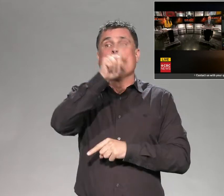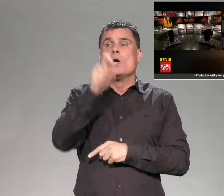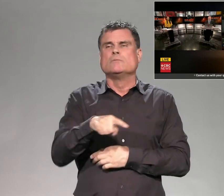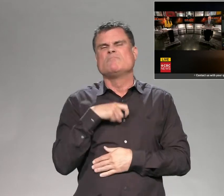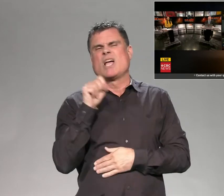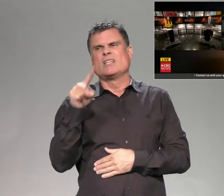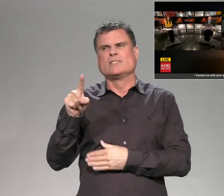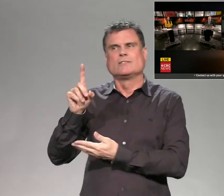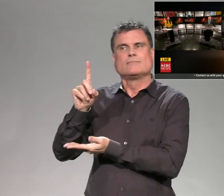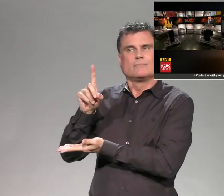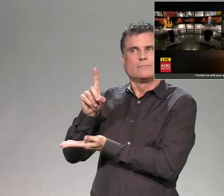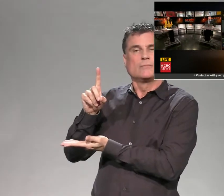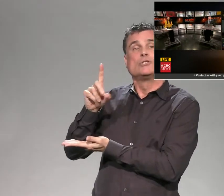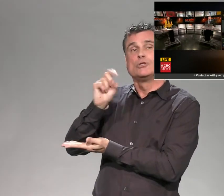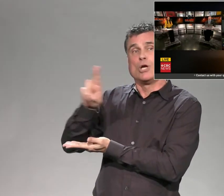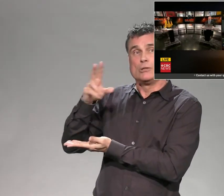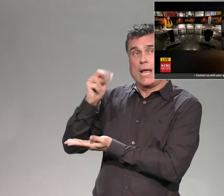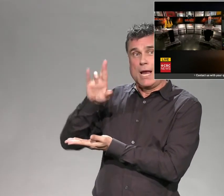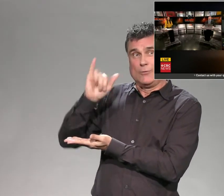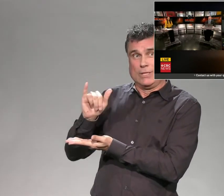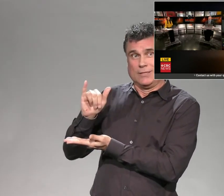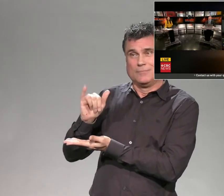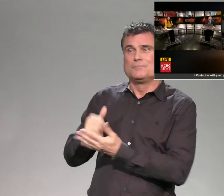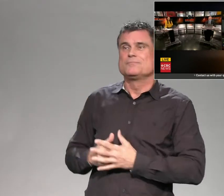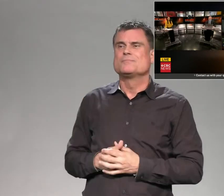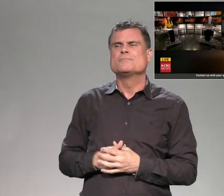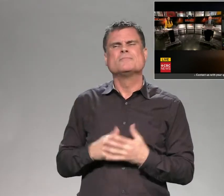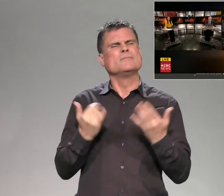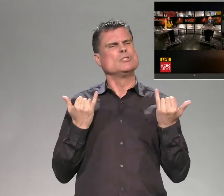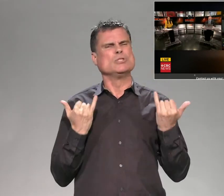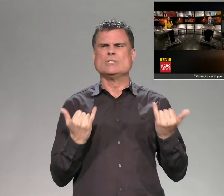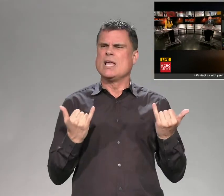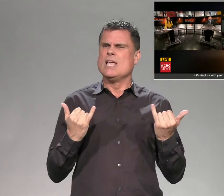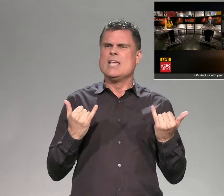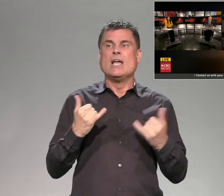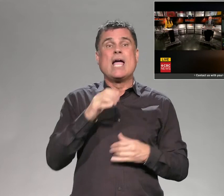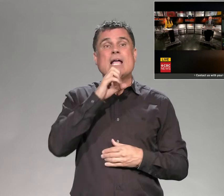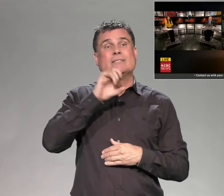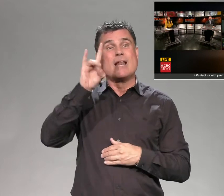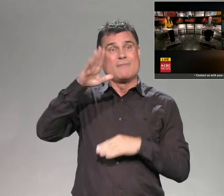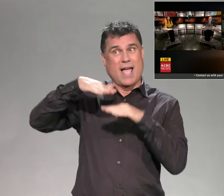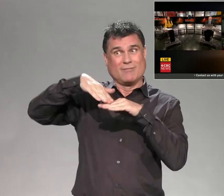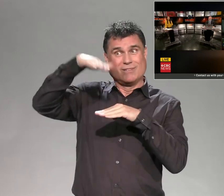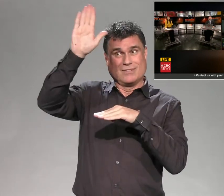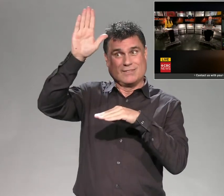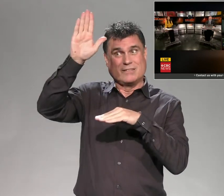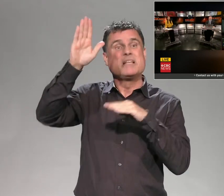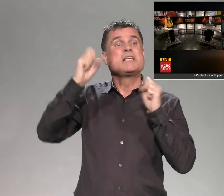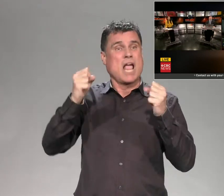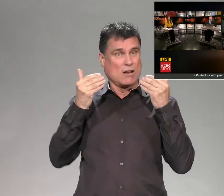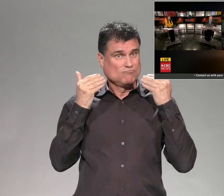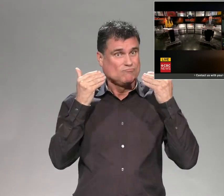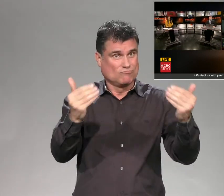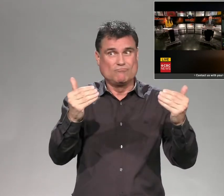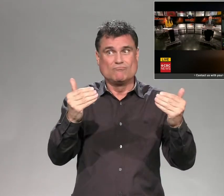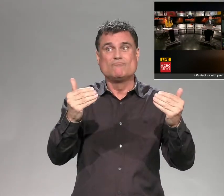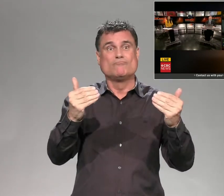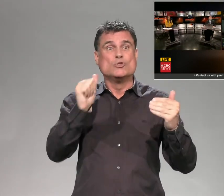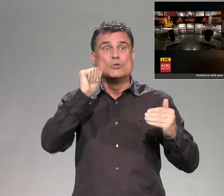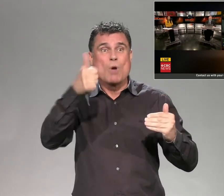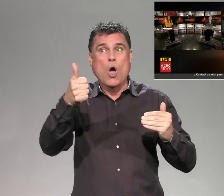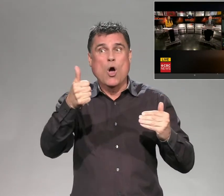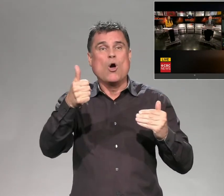that people 85 and up will now be able to start booking their vaccine appointments tomorrow rather than the original plan of next